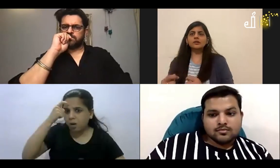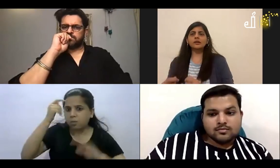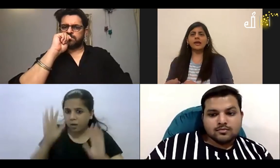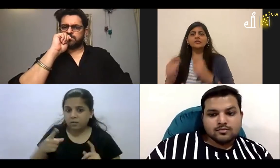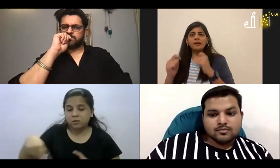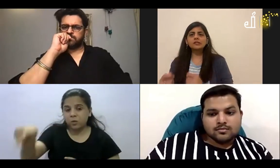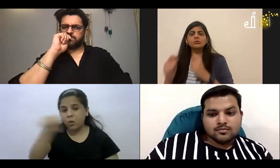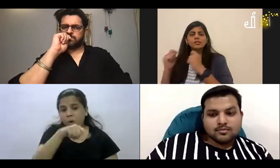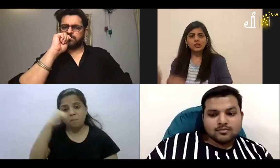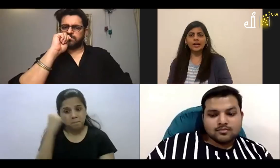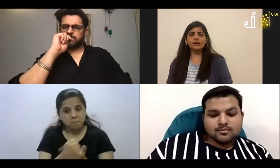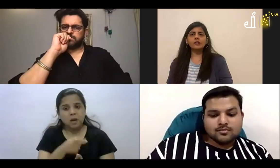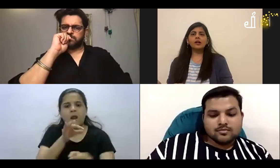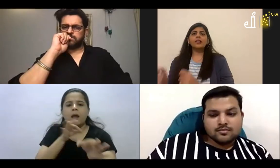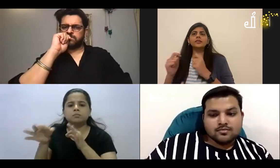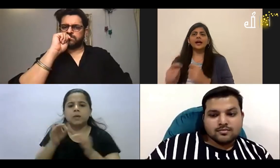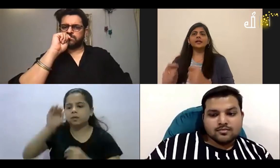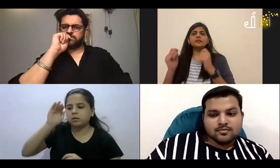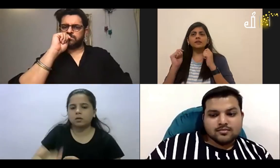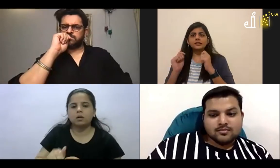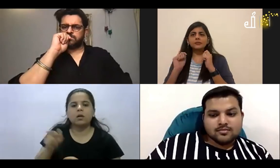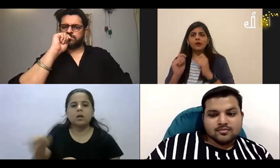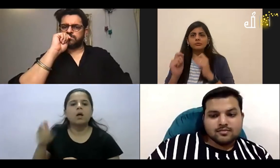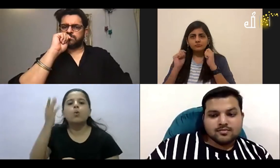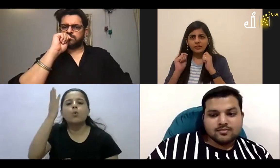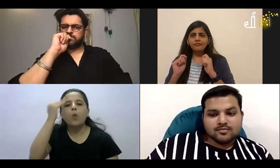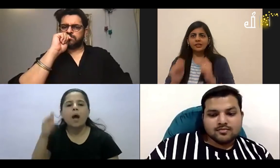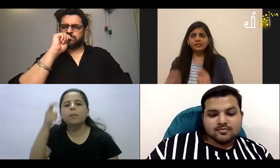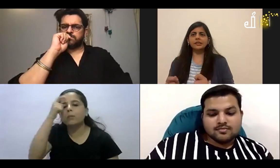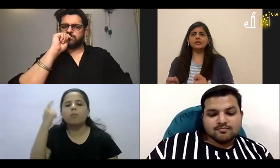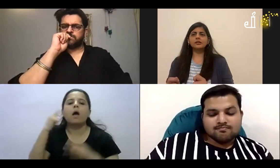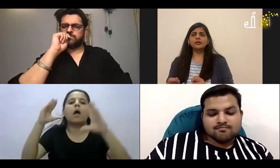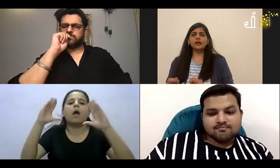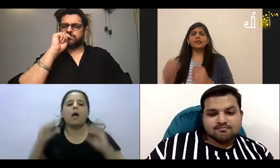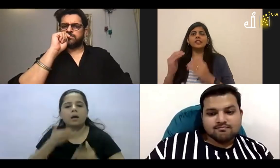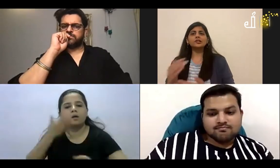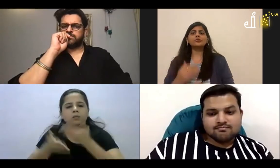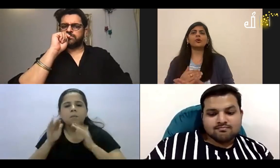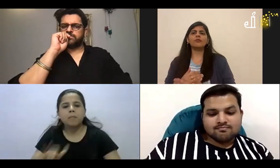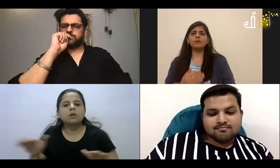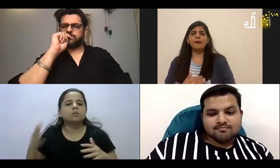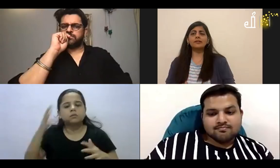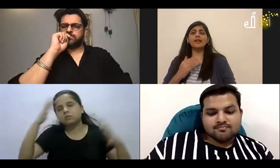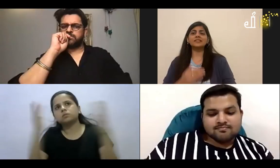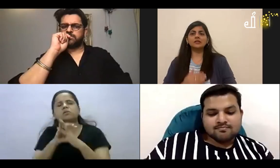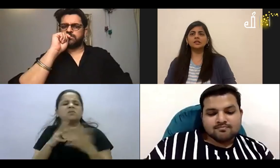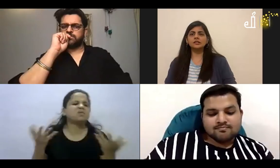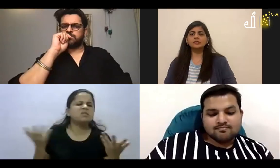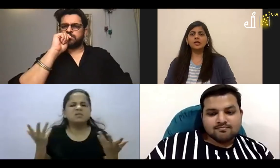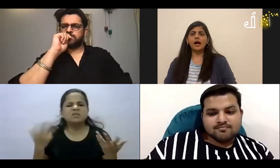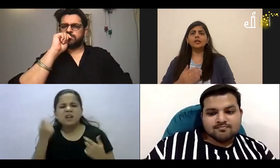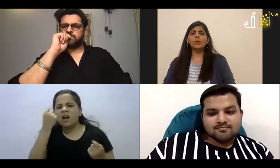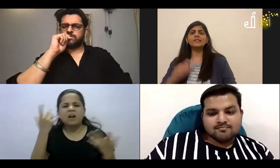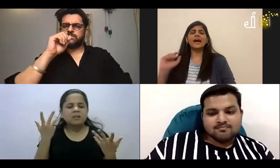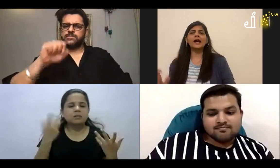should explain to their child that this is a problem they are facing, and they should know from the parent at the